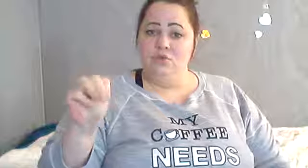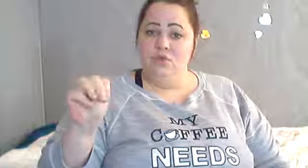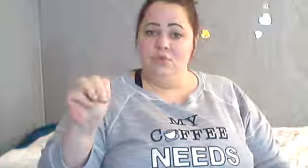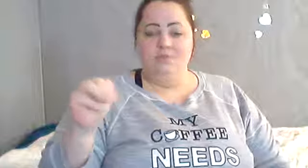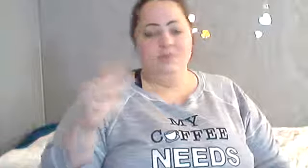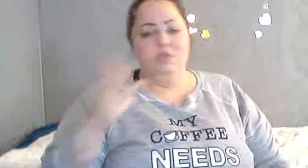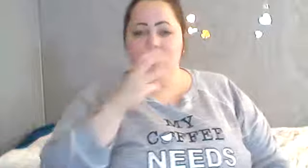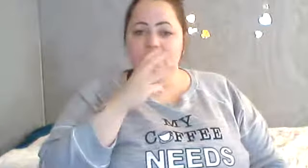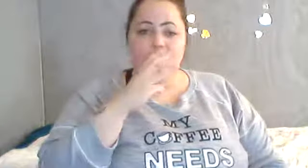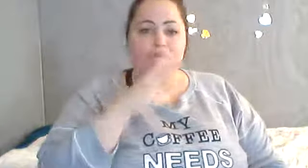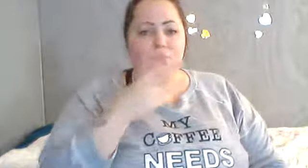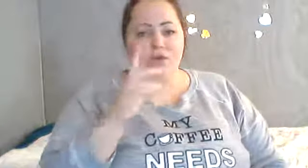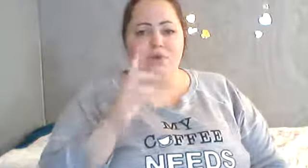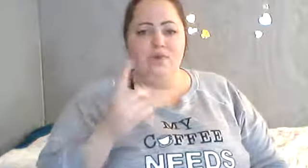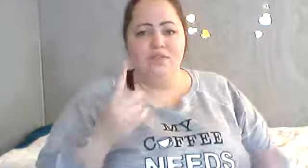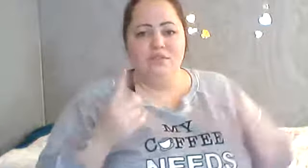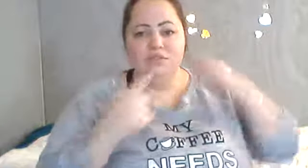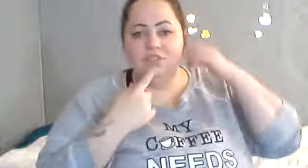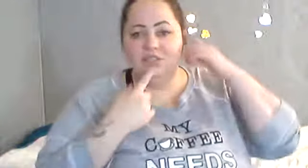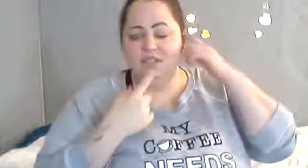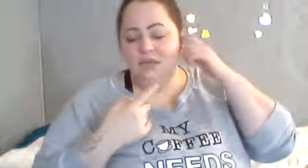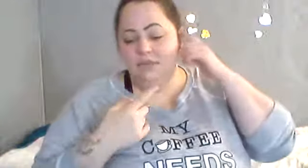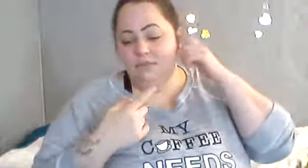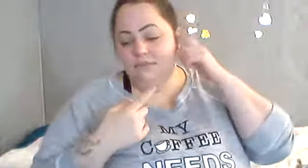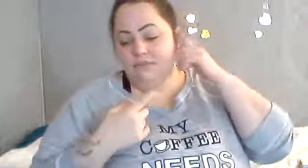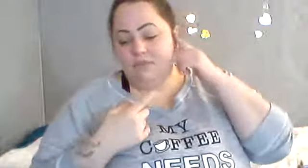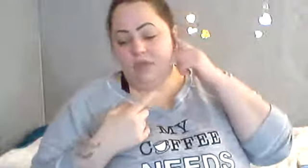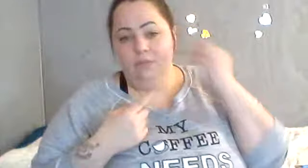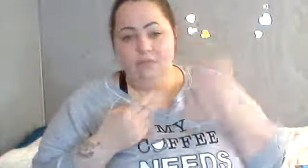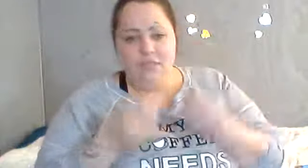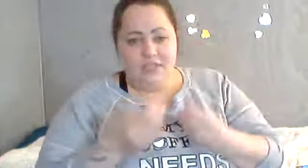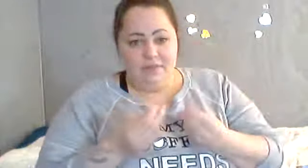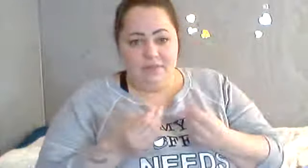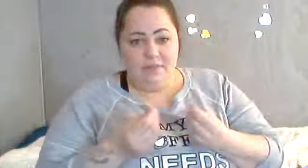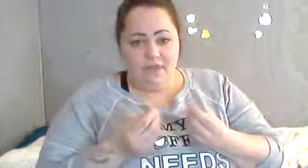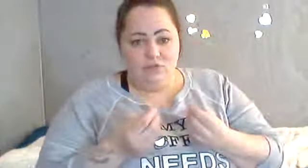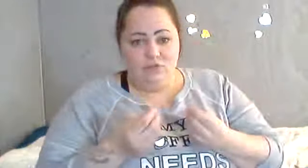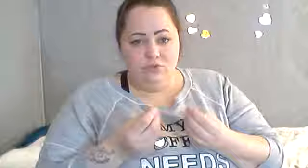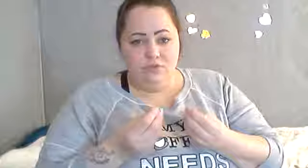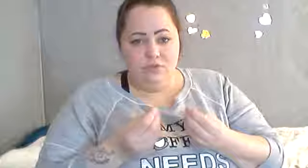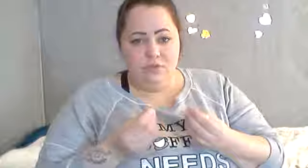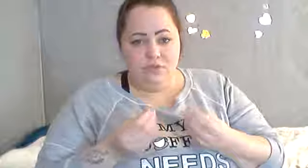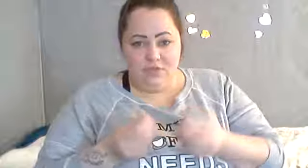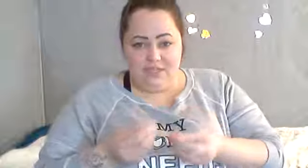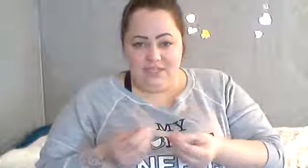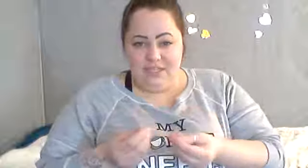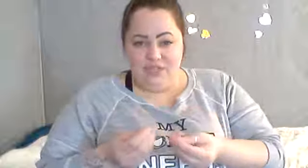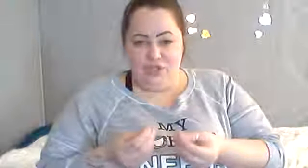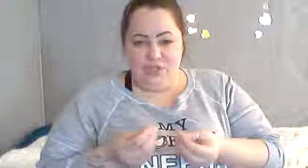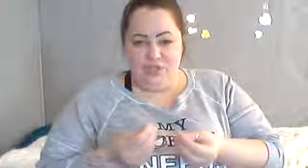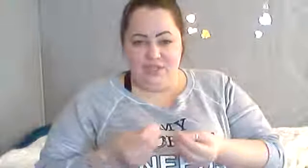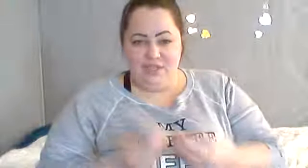Storm. It's a little bit of a weird one, she says. She said maybe like, so this is like dirt or sand.